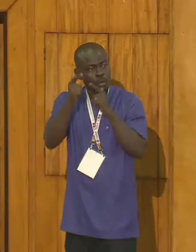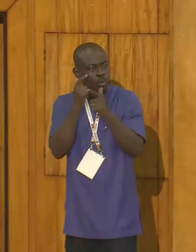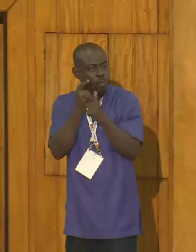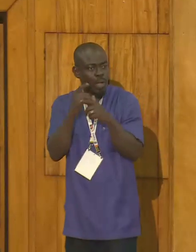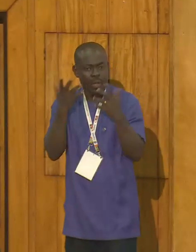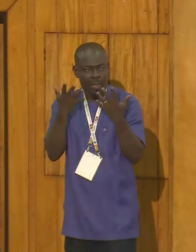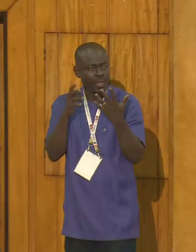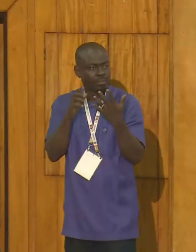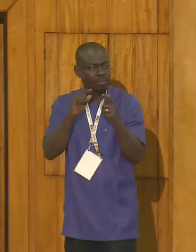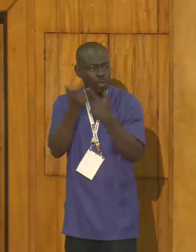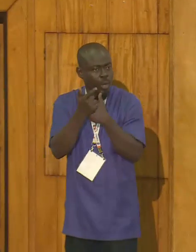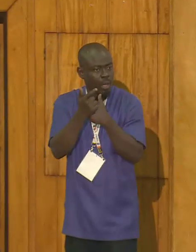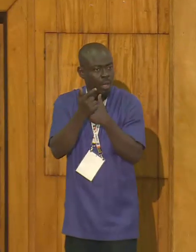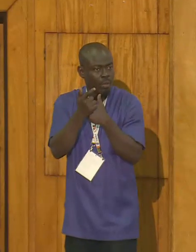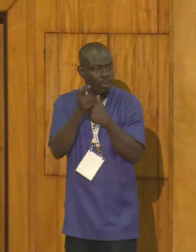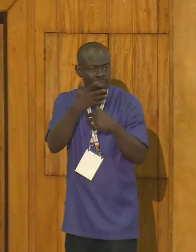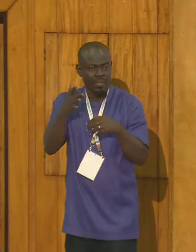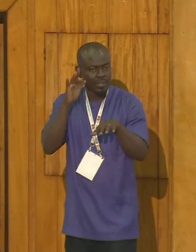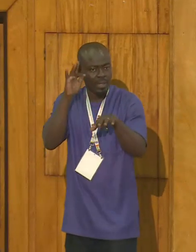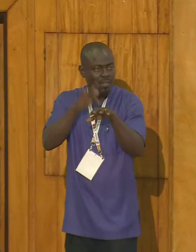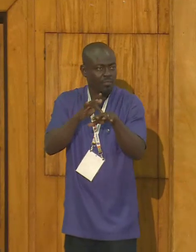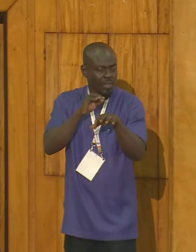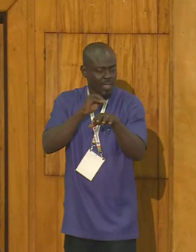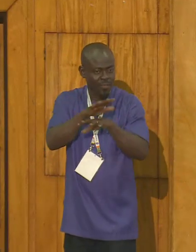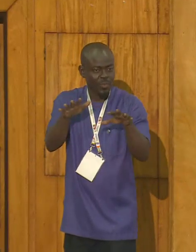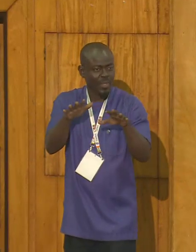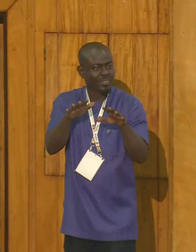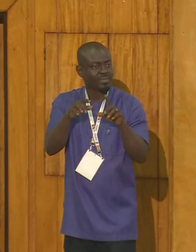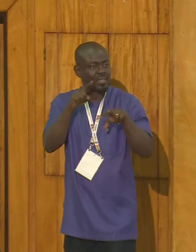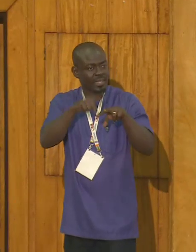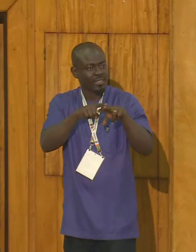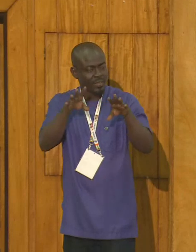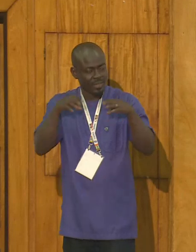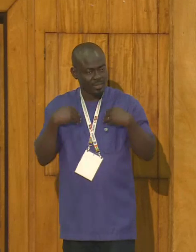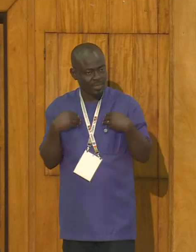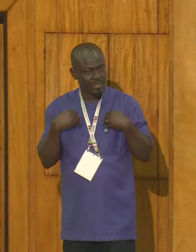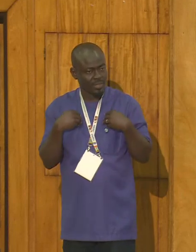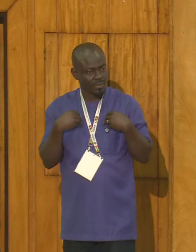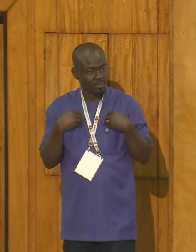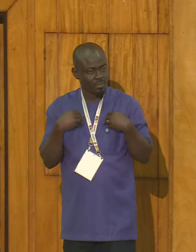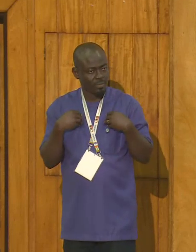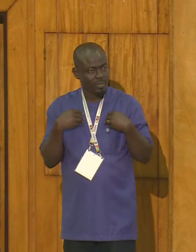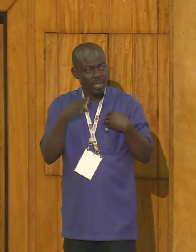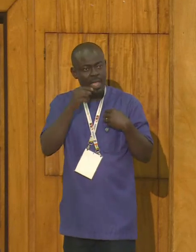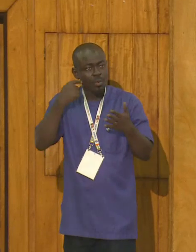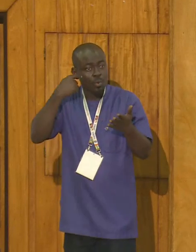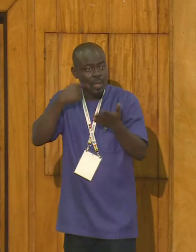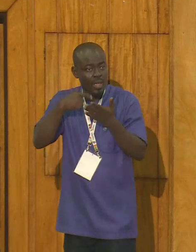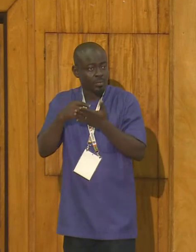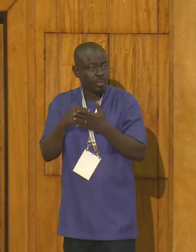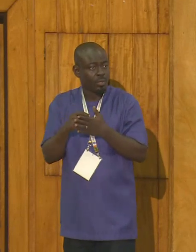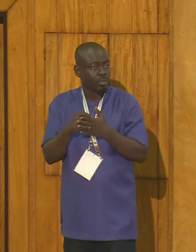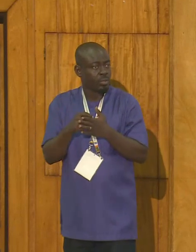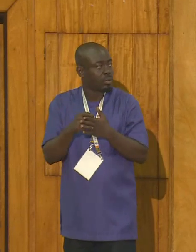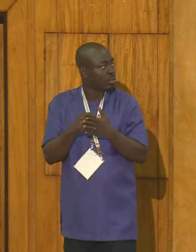factors influencing HIV vaccine acceptability. And we will explore